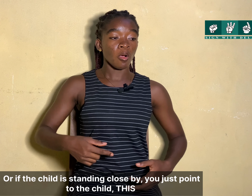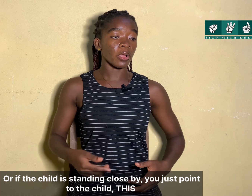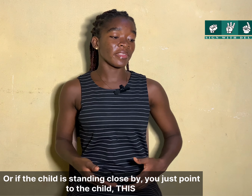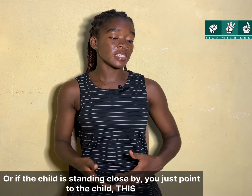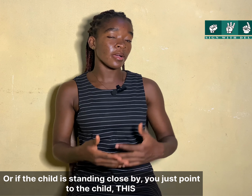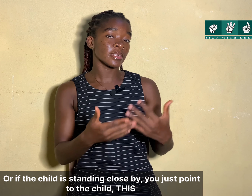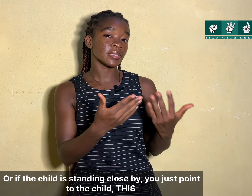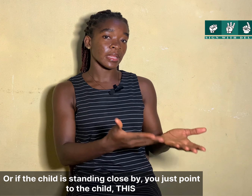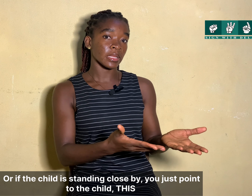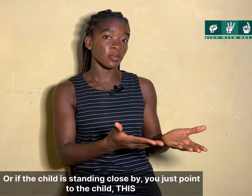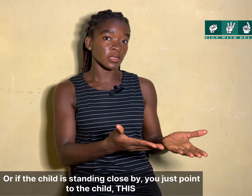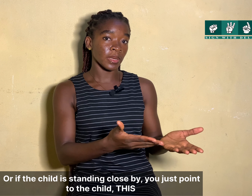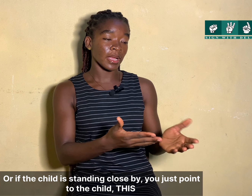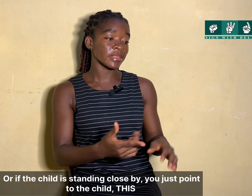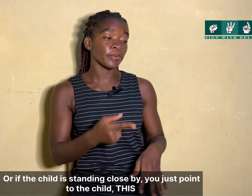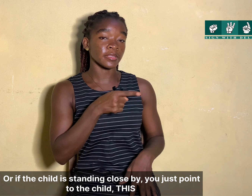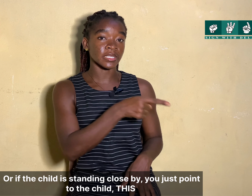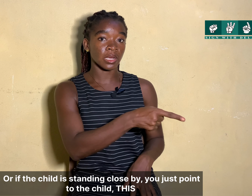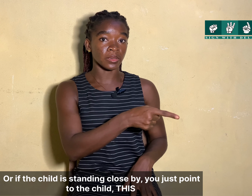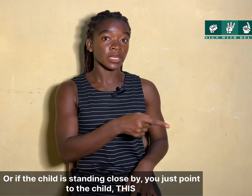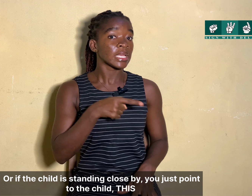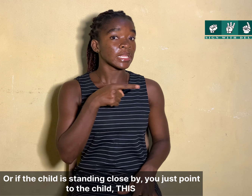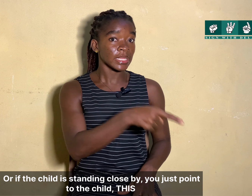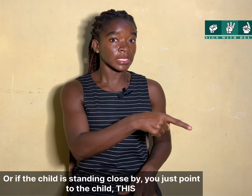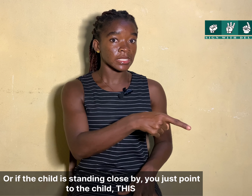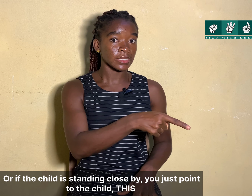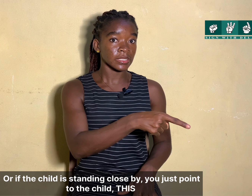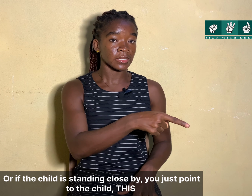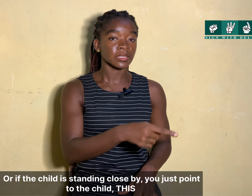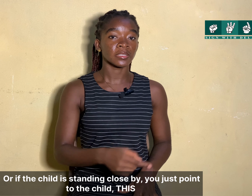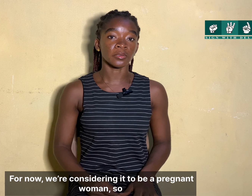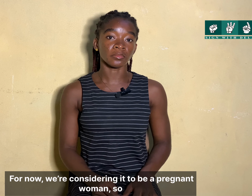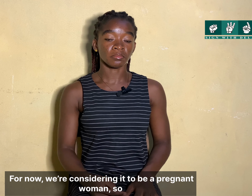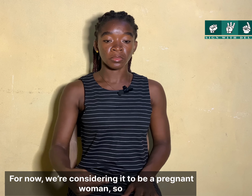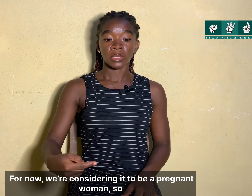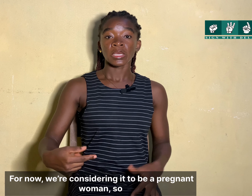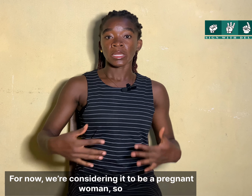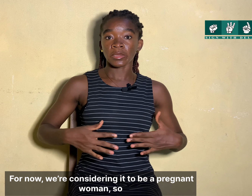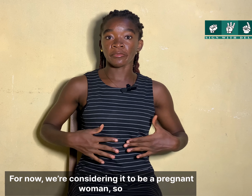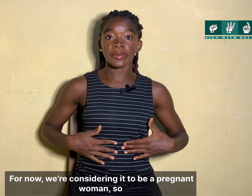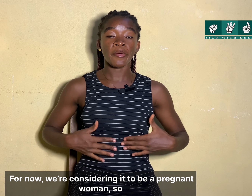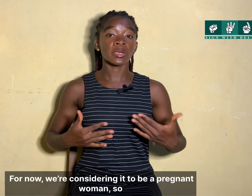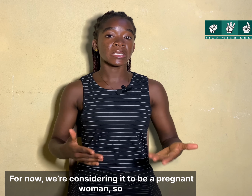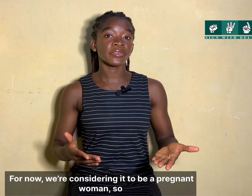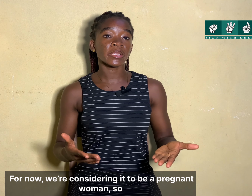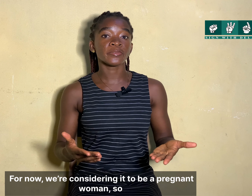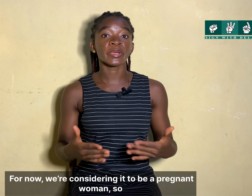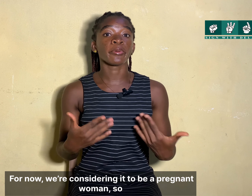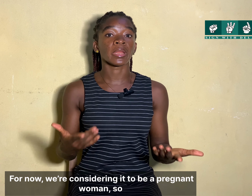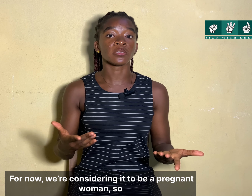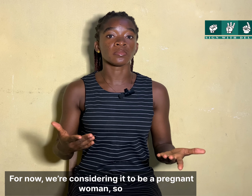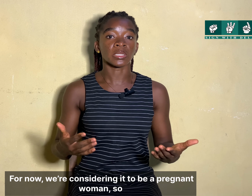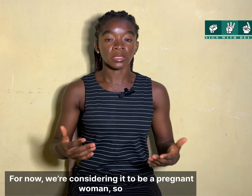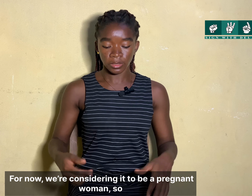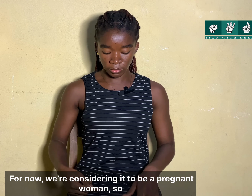Fourth. child is standing close to you or if can't respond to a child. This. So. When I am considering it to be a pregnant woman. So.